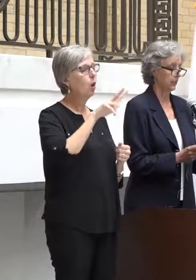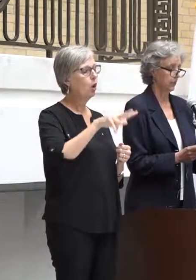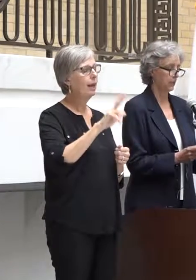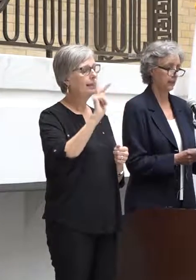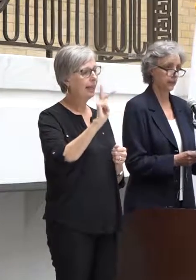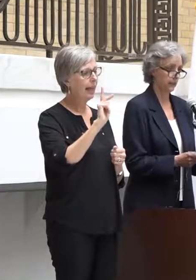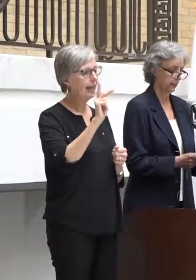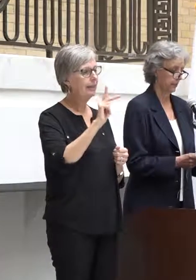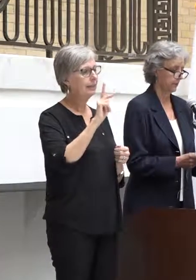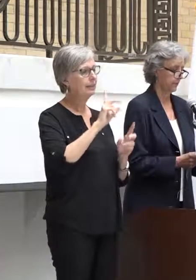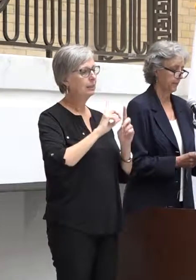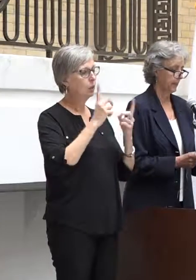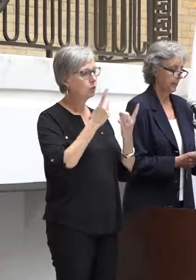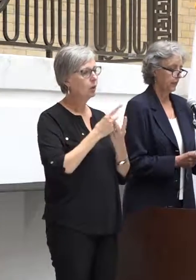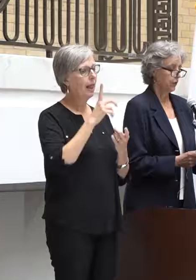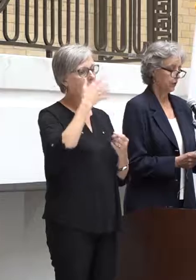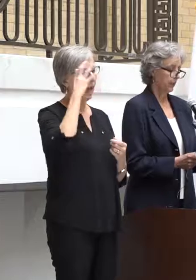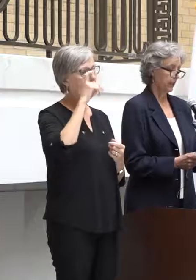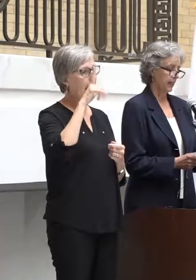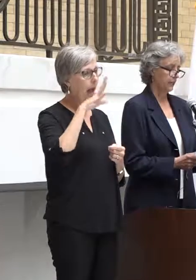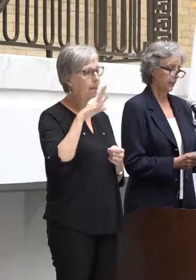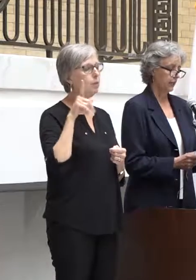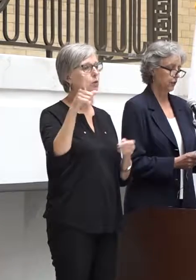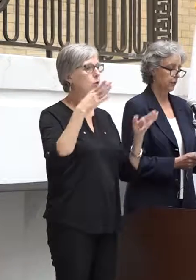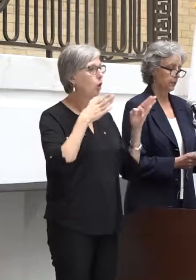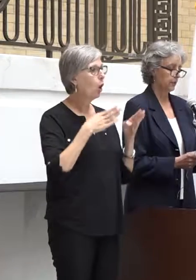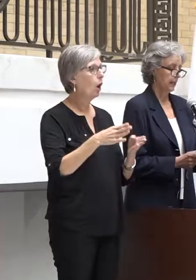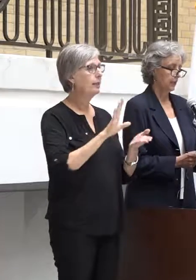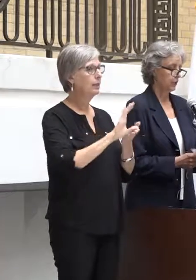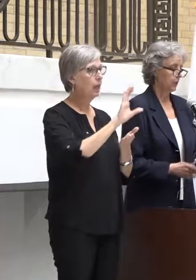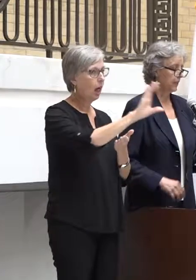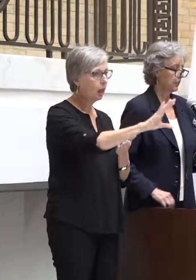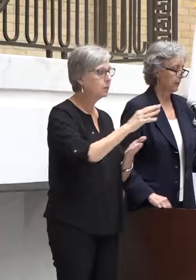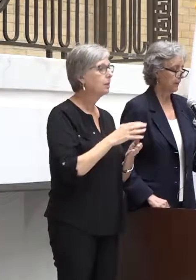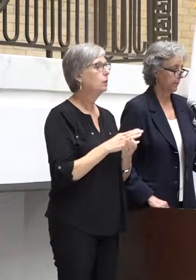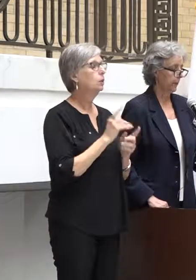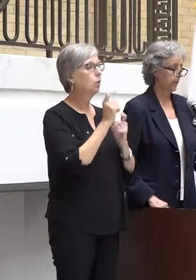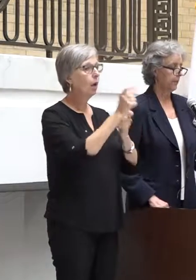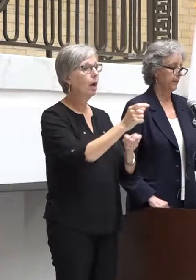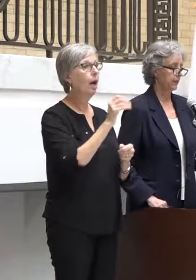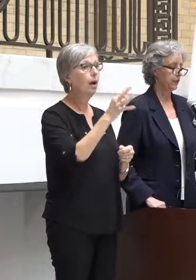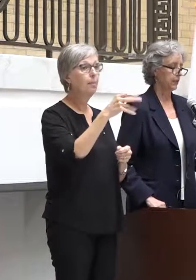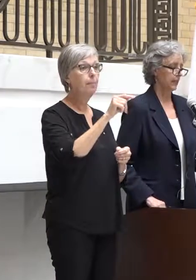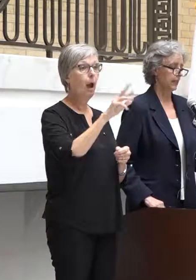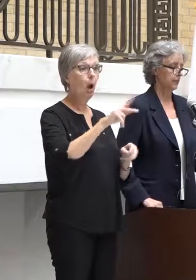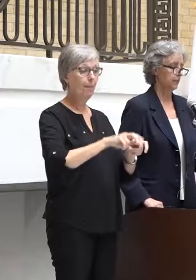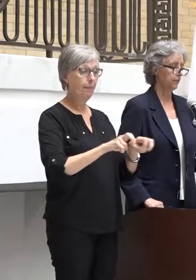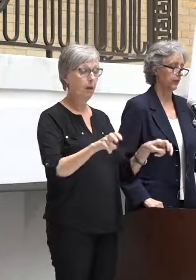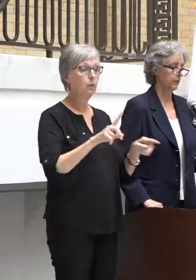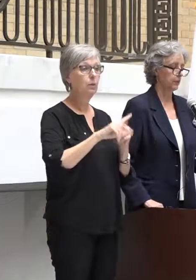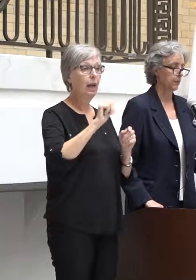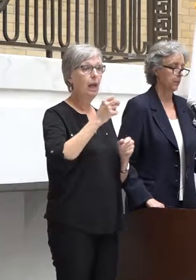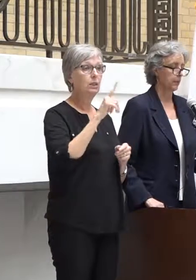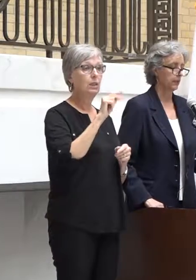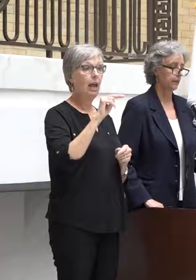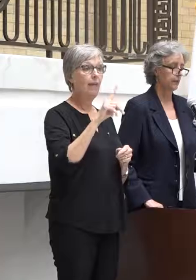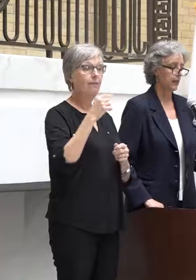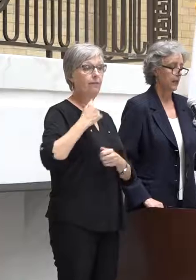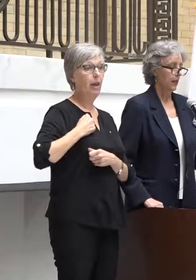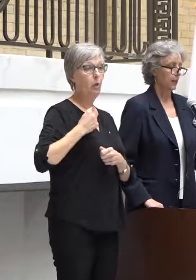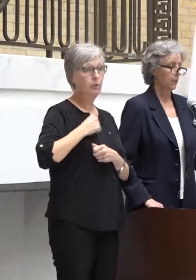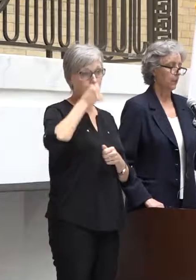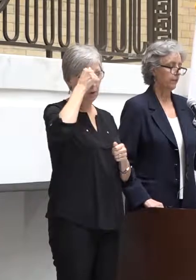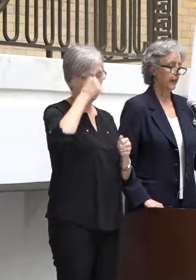33K District Lions Clubs. She's organized scholarships, the donation of a park bench to the Ashland Veterans